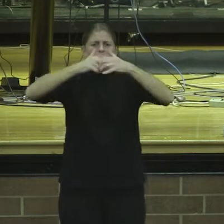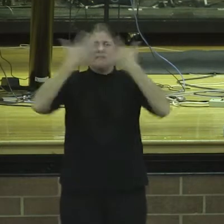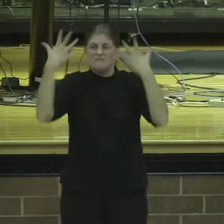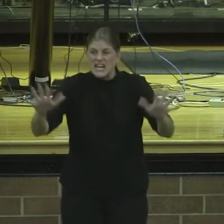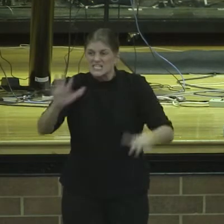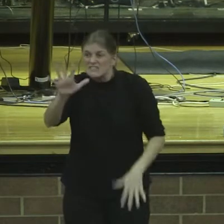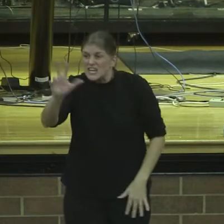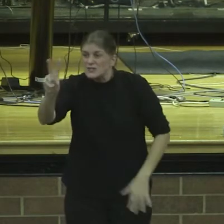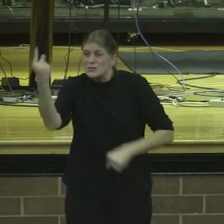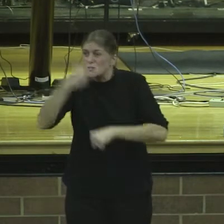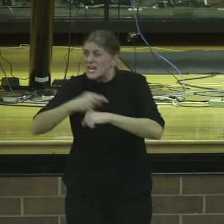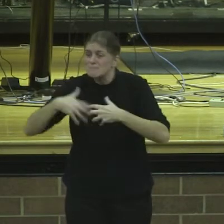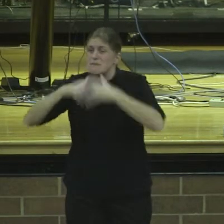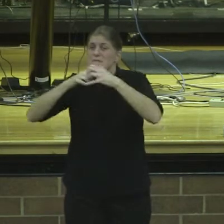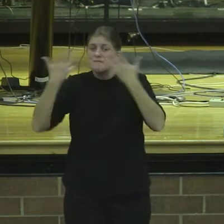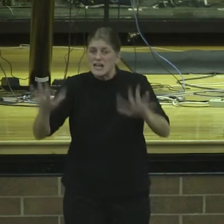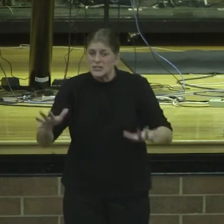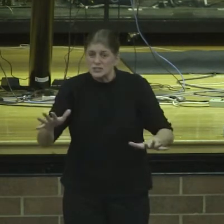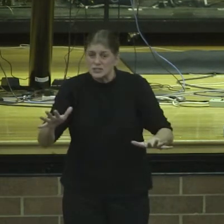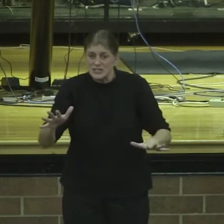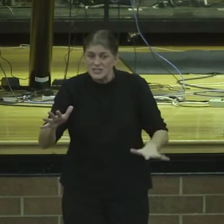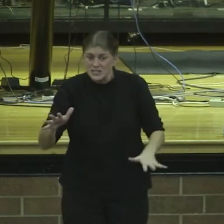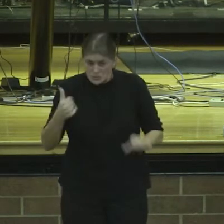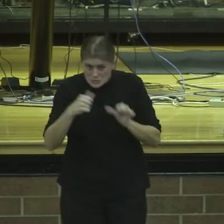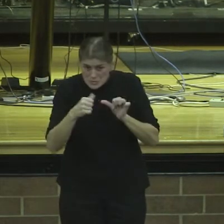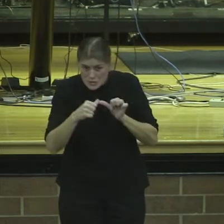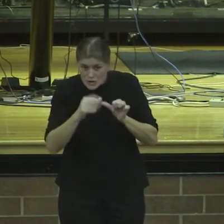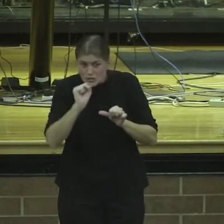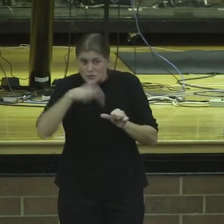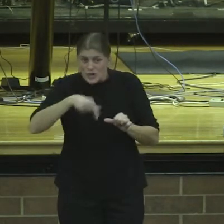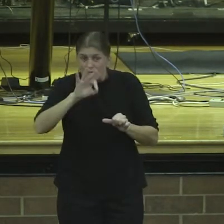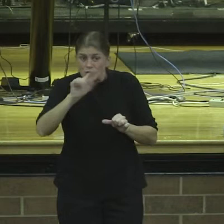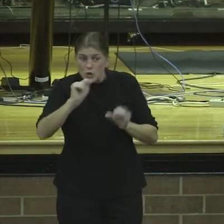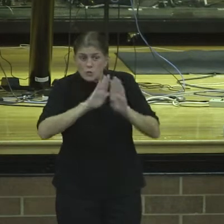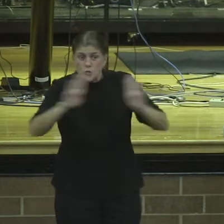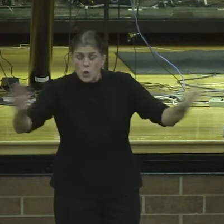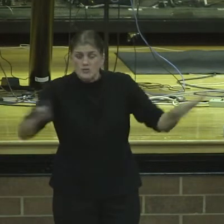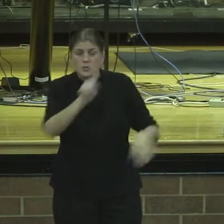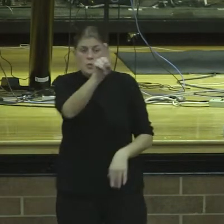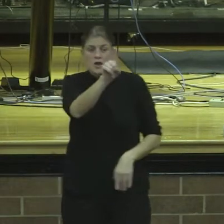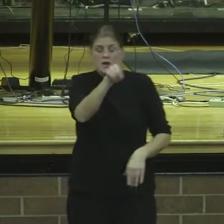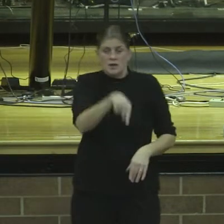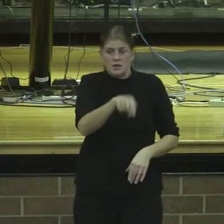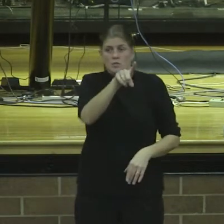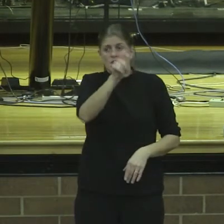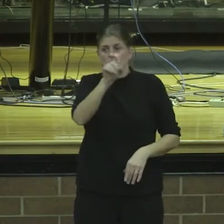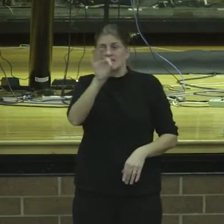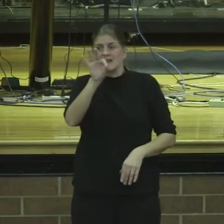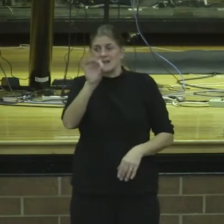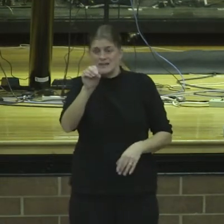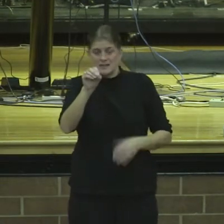Think about that. Remember, the square footage I said, that Jerusalem's walls were 190,080 square